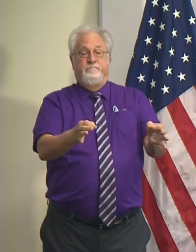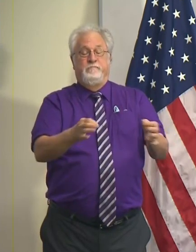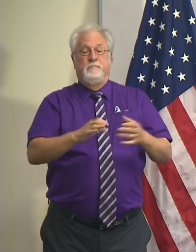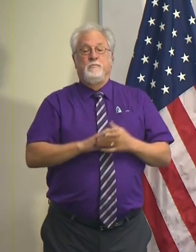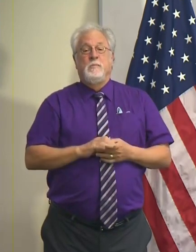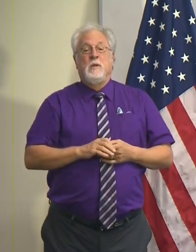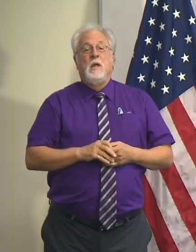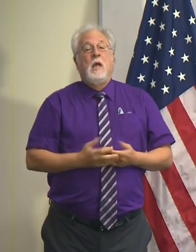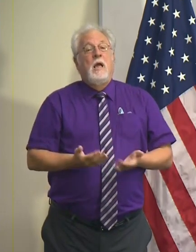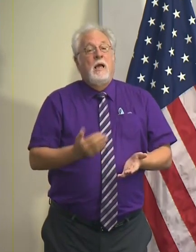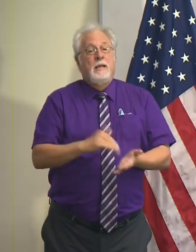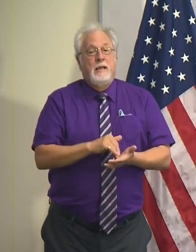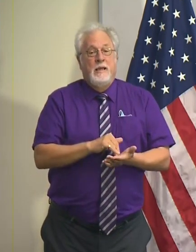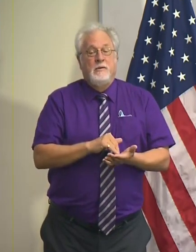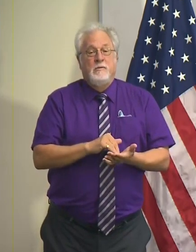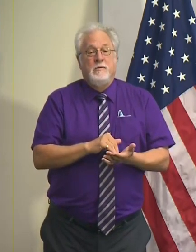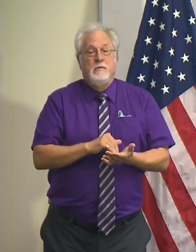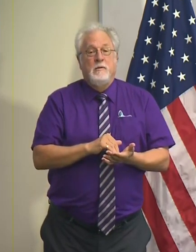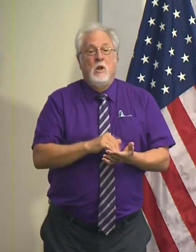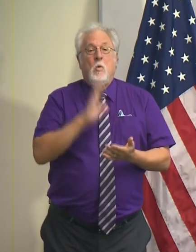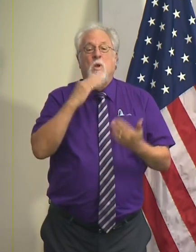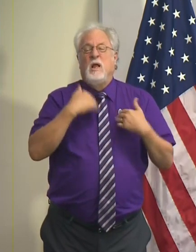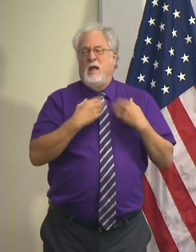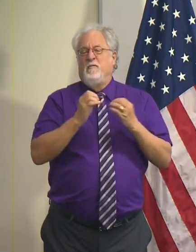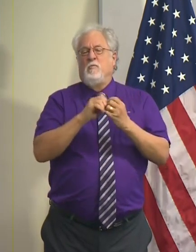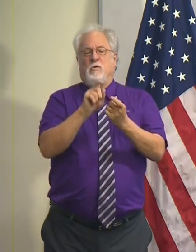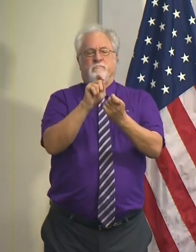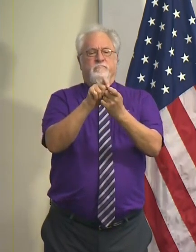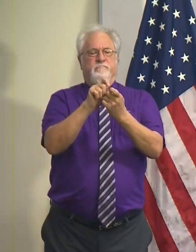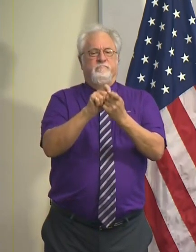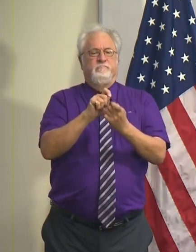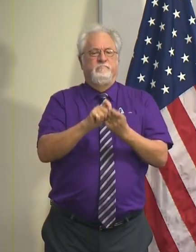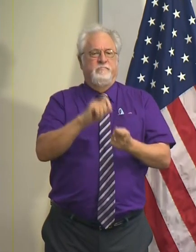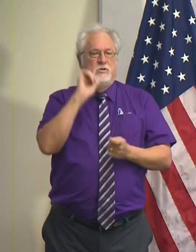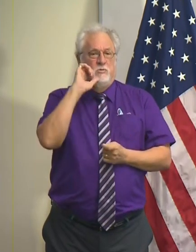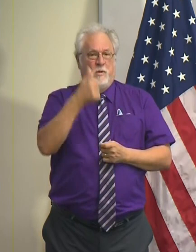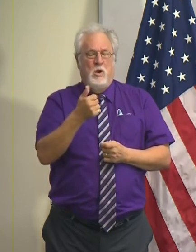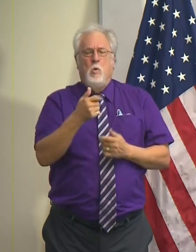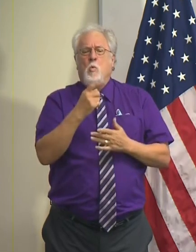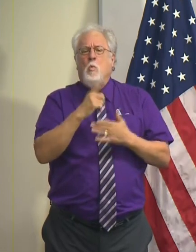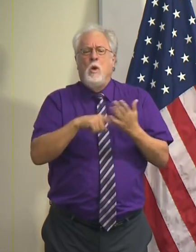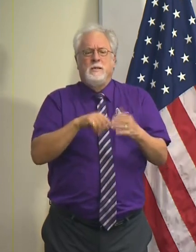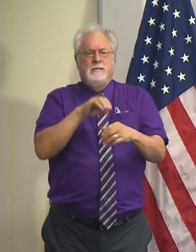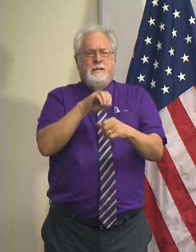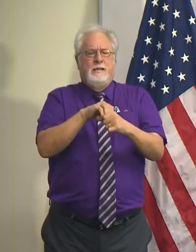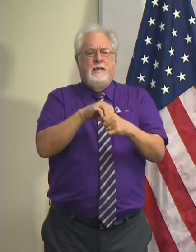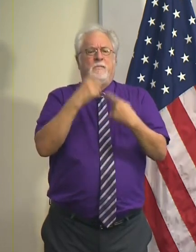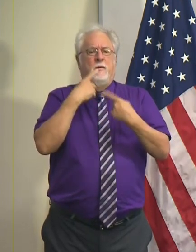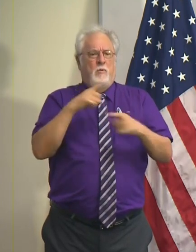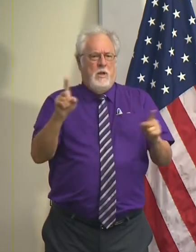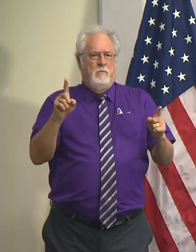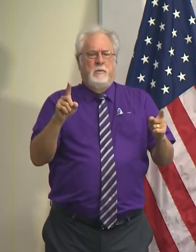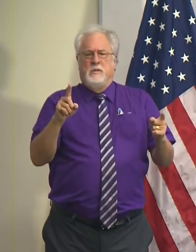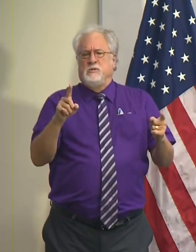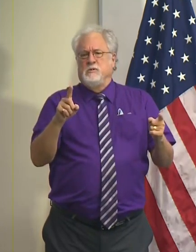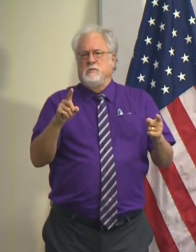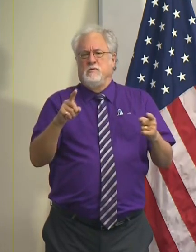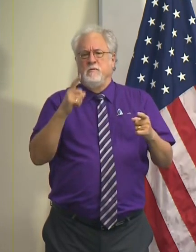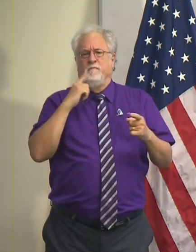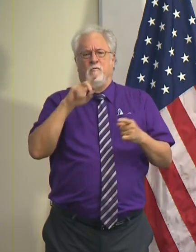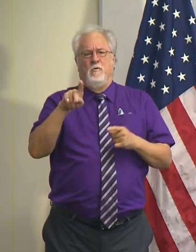made. Again, I will have more specifics for you tomorrow about what will be in the proclamation as it relates to phase